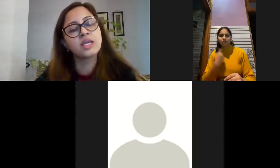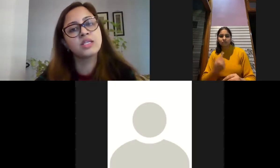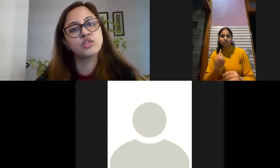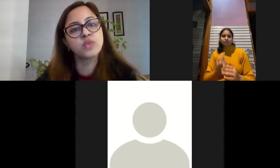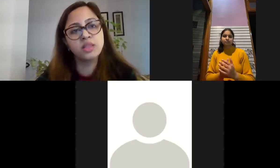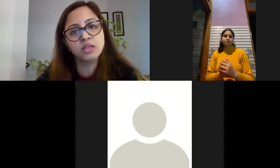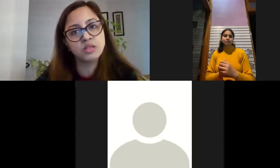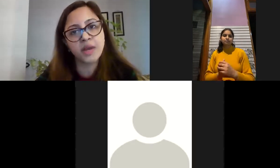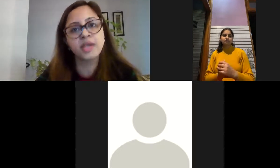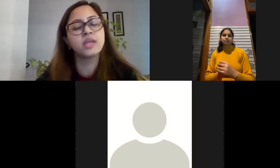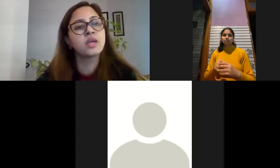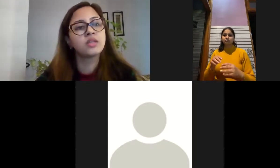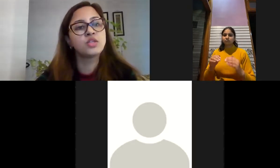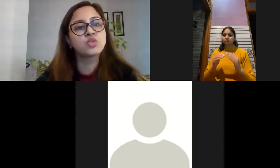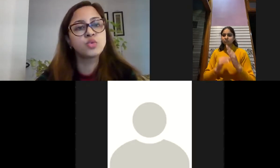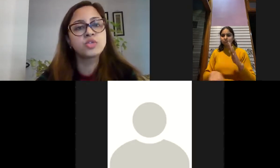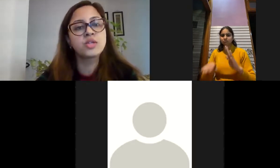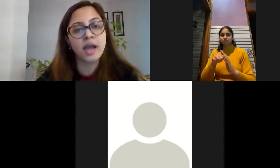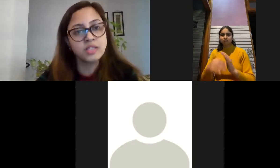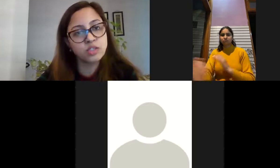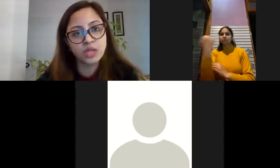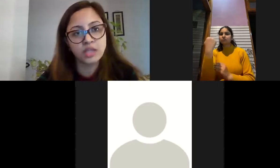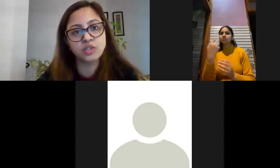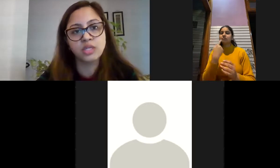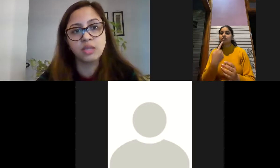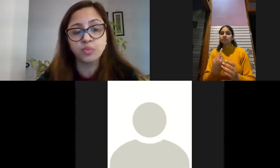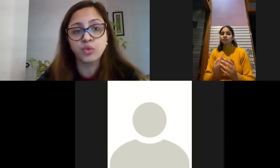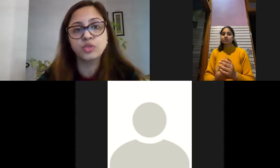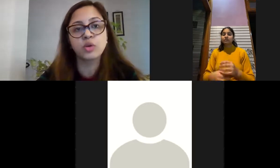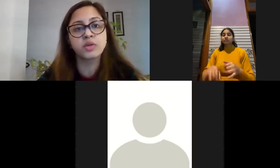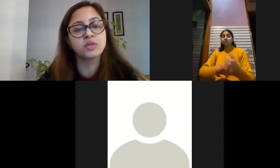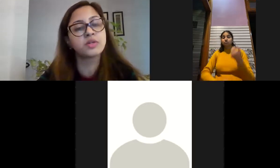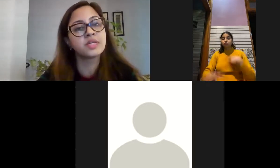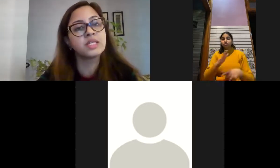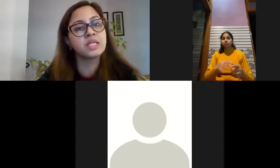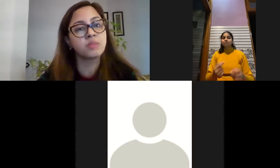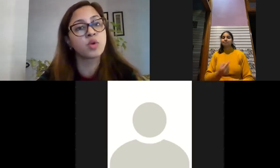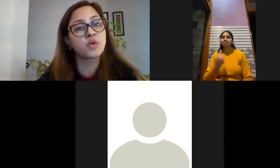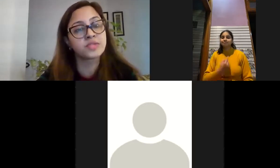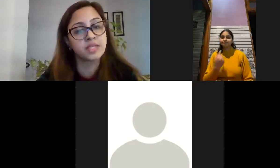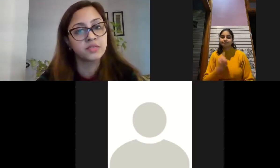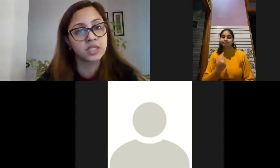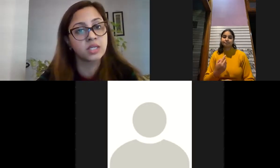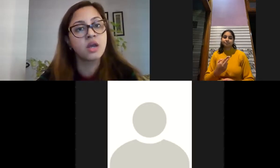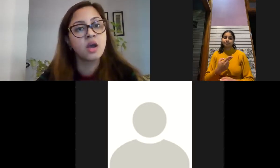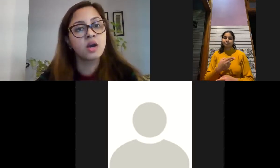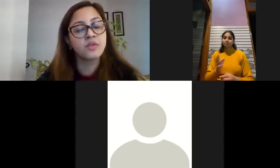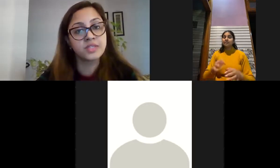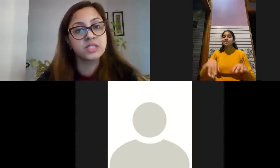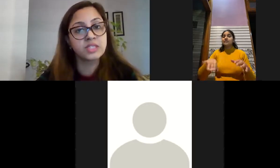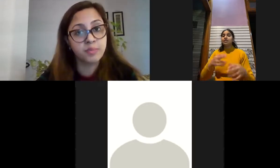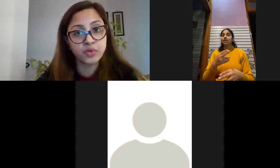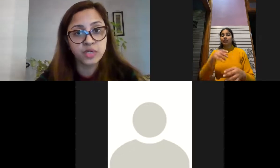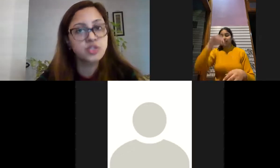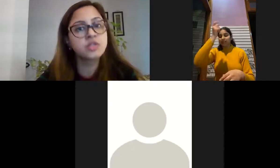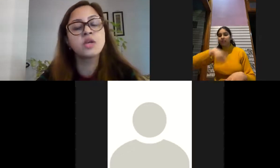vulnerability is strengthened by the social isolation imposed on her in the name of safety. Her